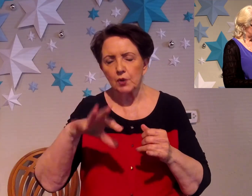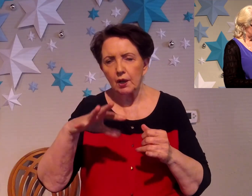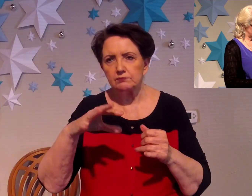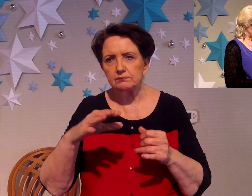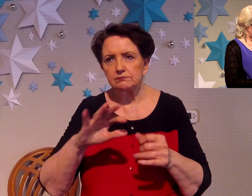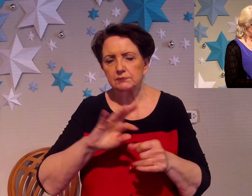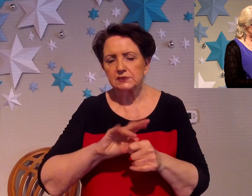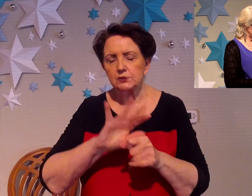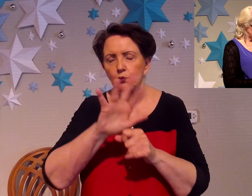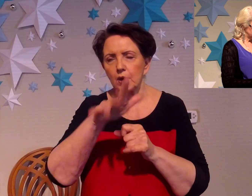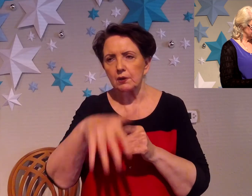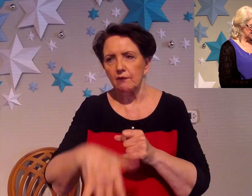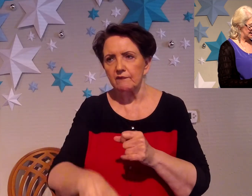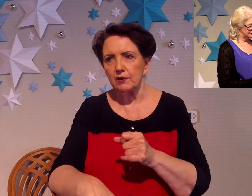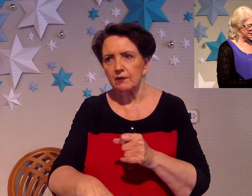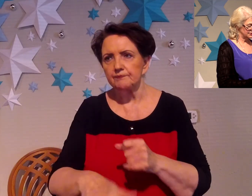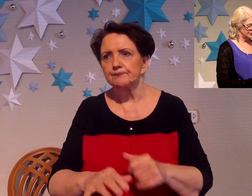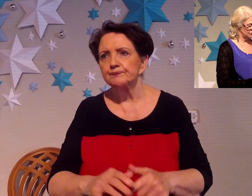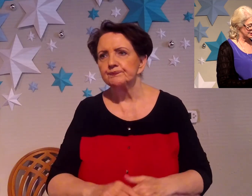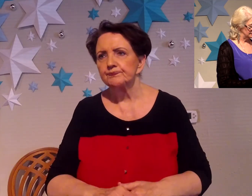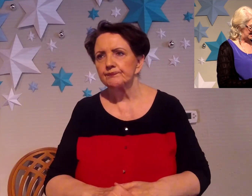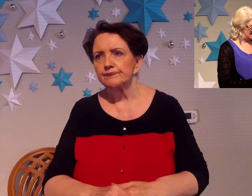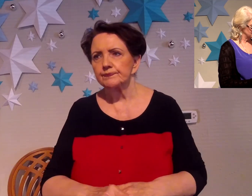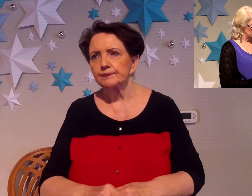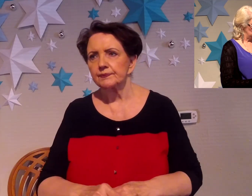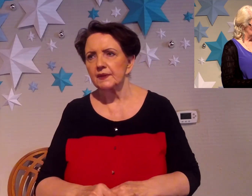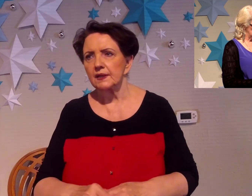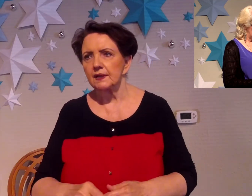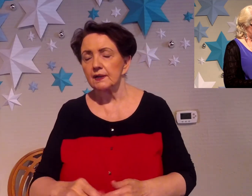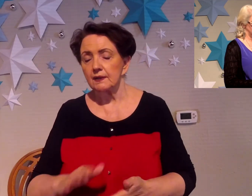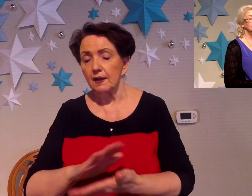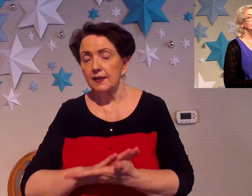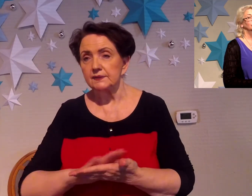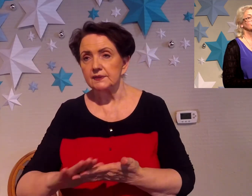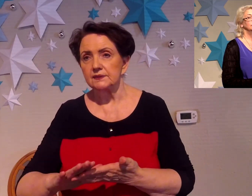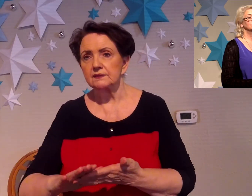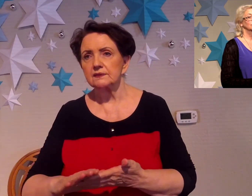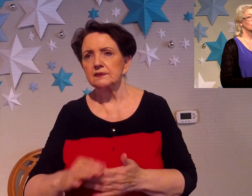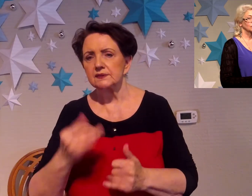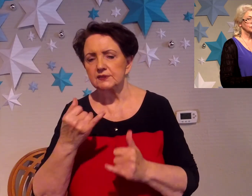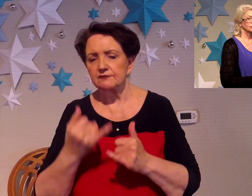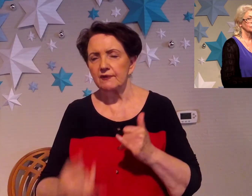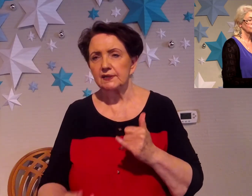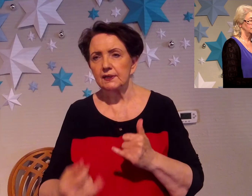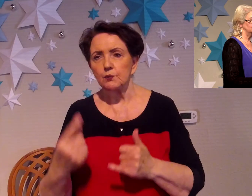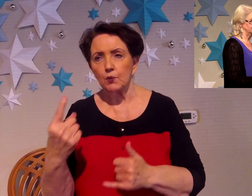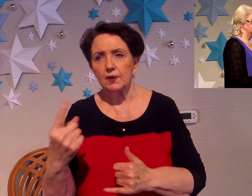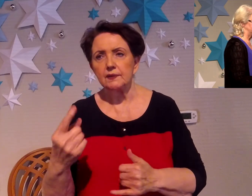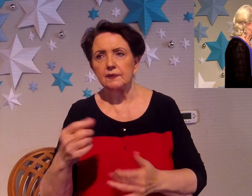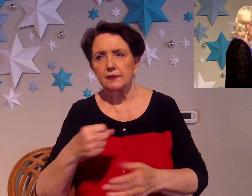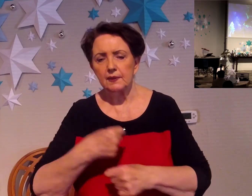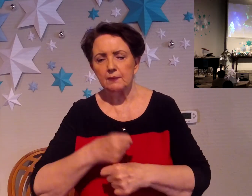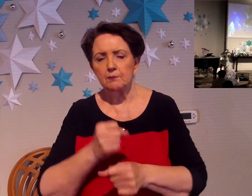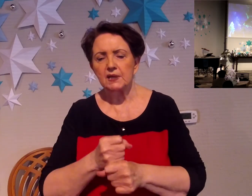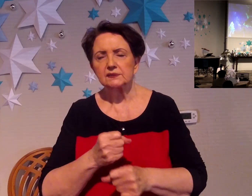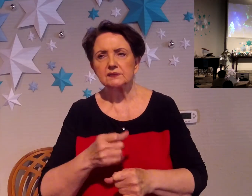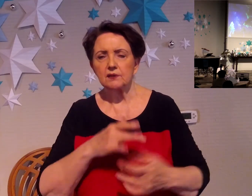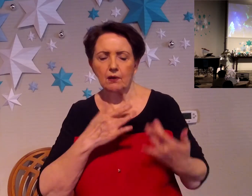with kindness. In a series of kindness, there is at last one which makes the heart run over.